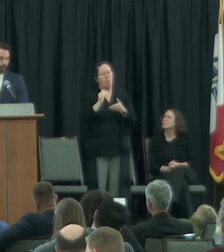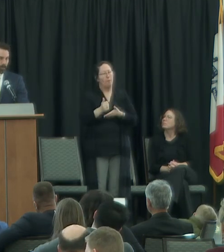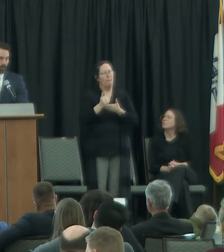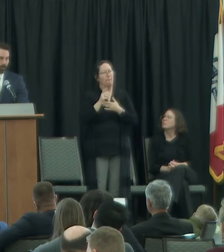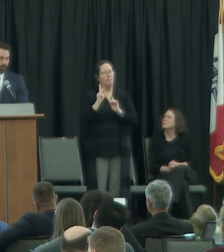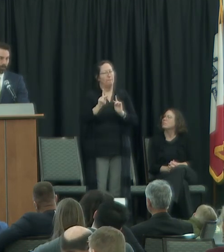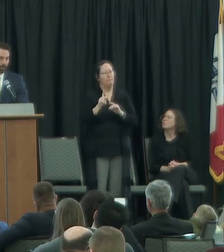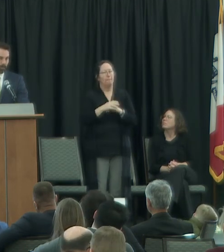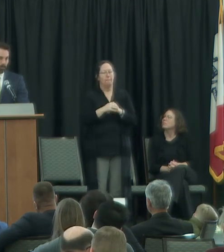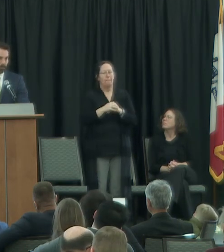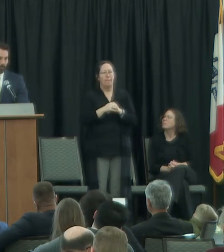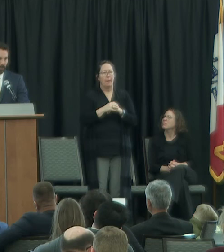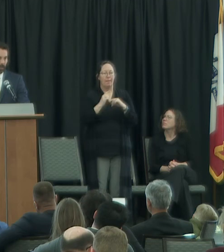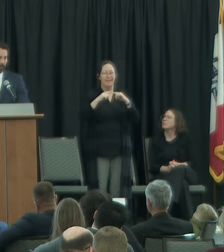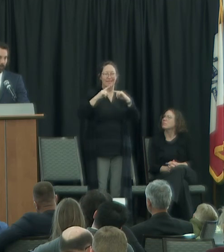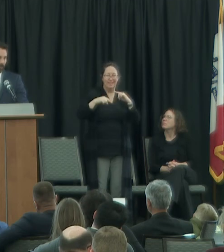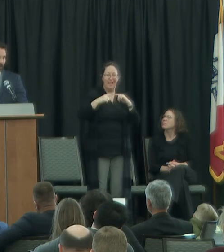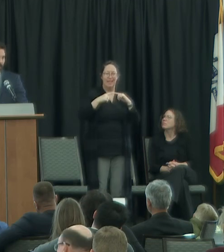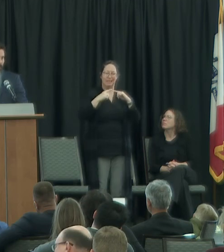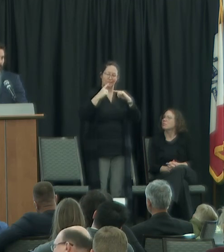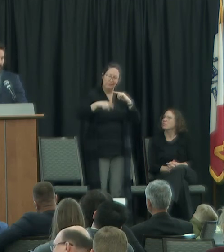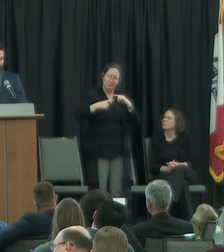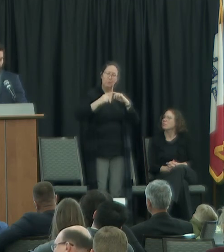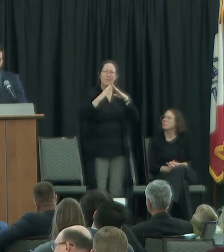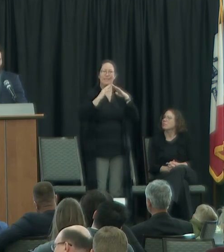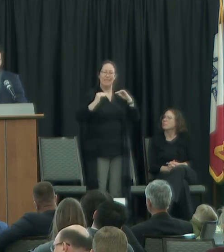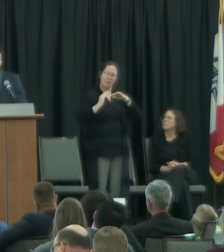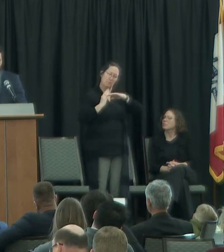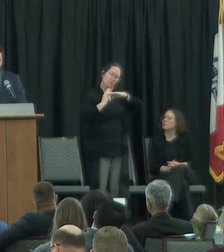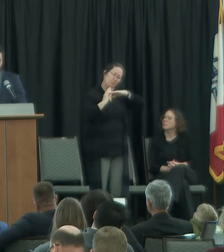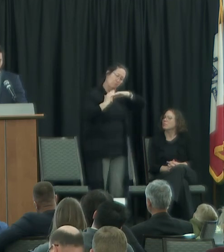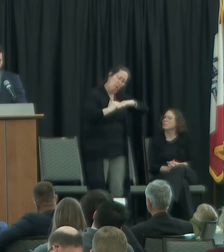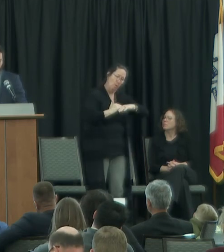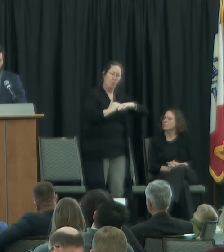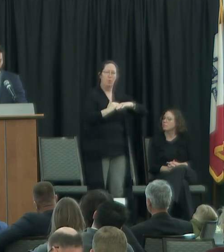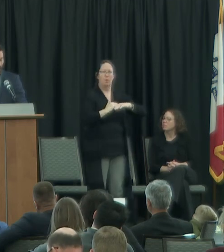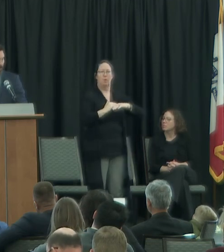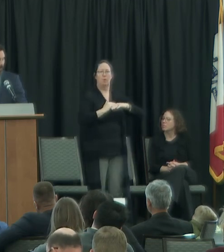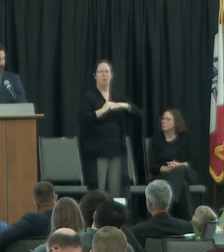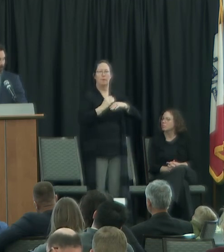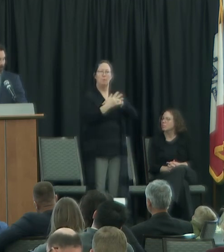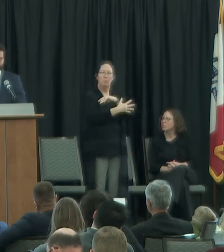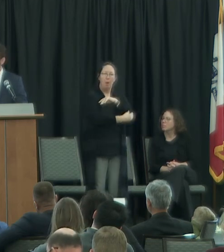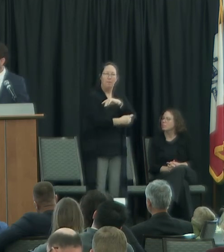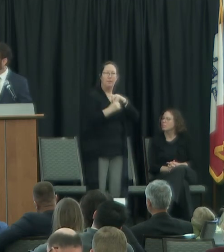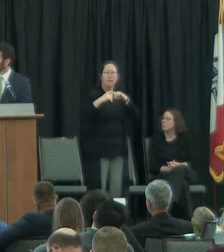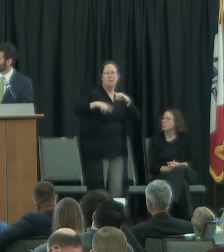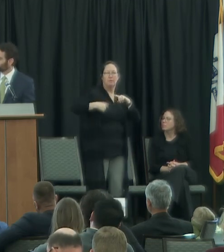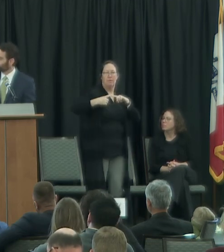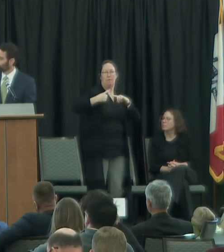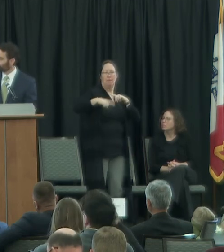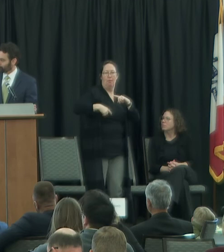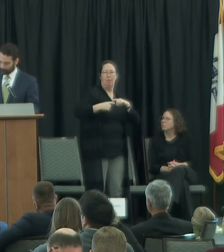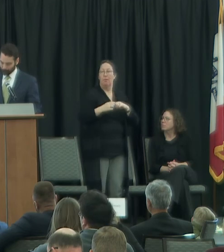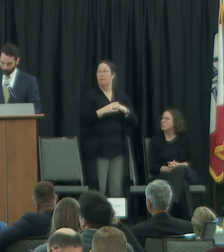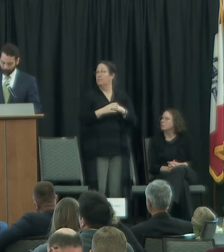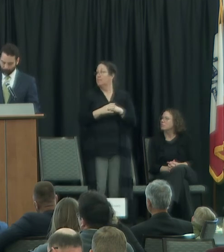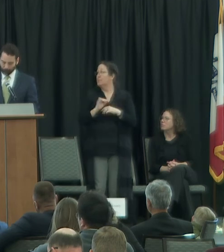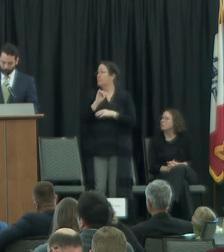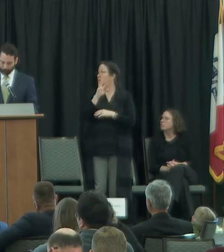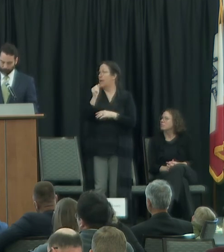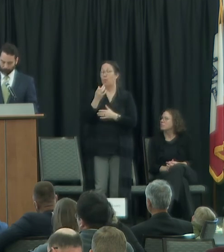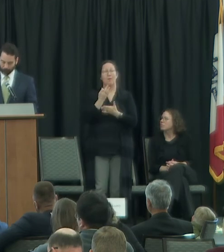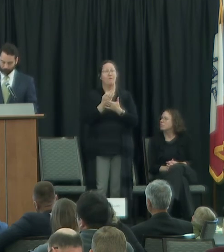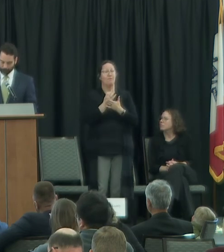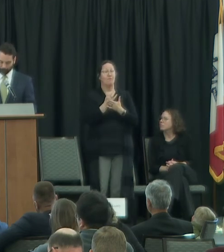break these very difficult systems of poverty. Iowa Finance